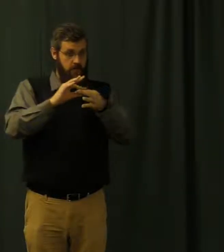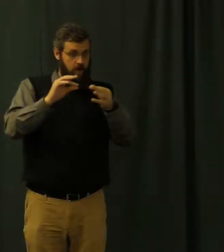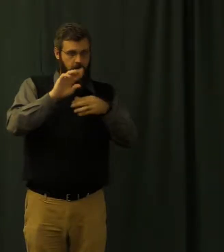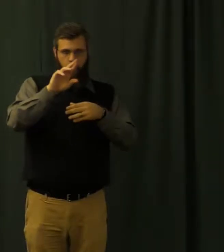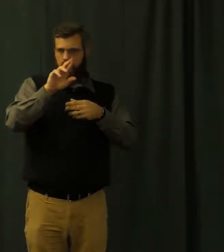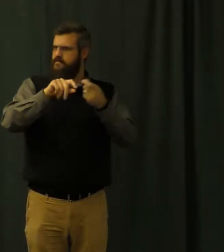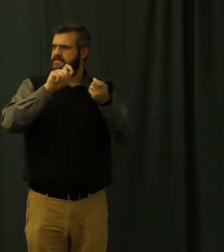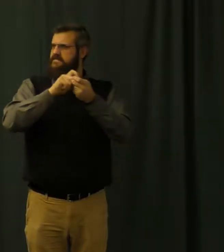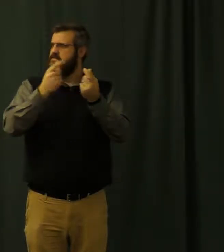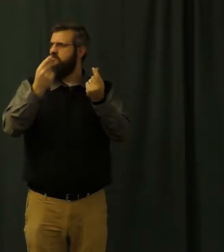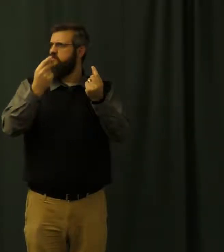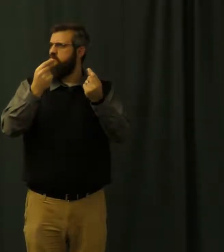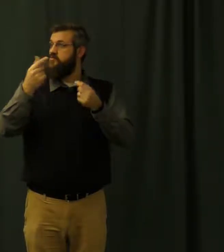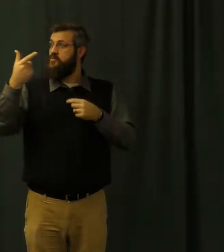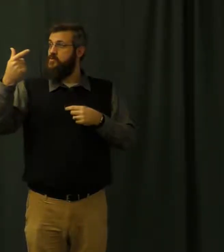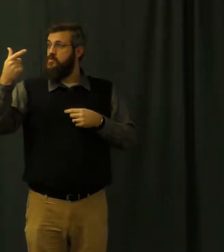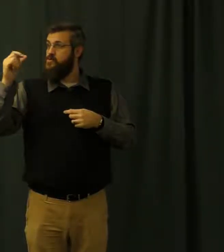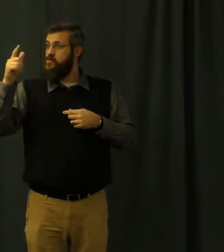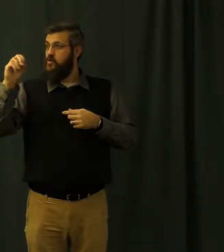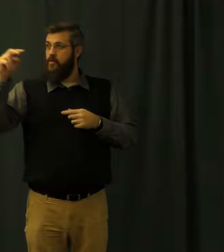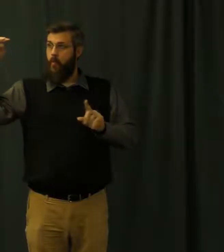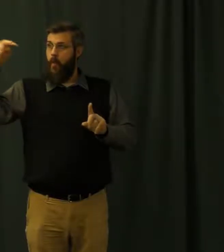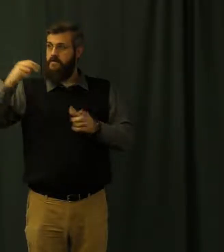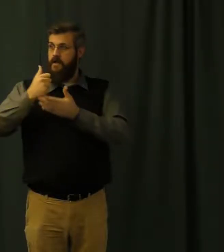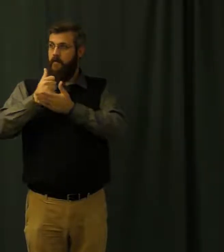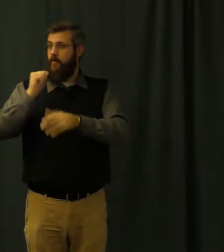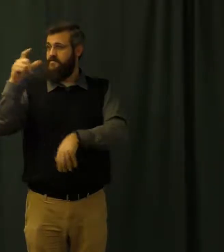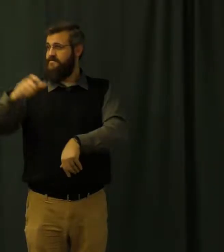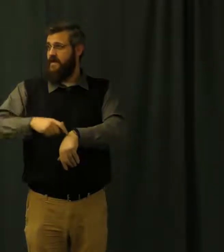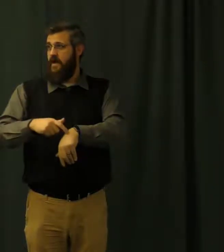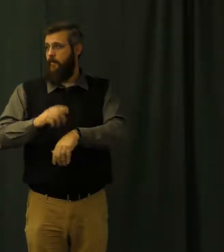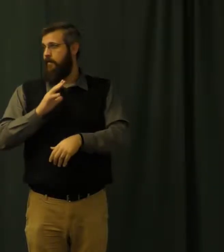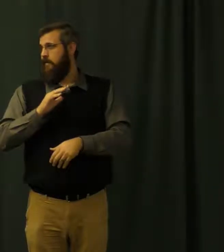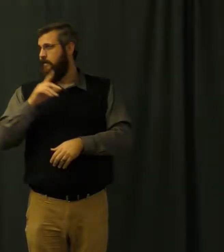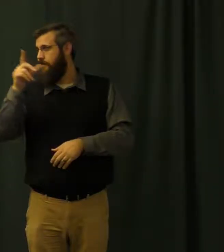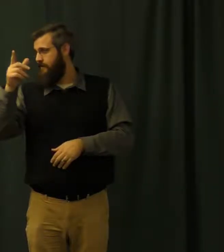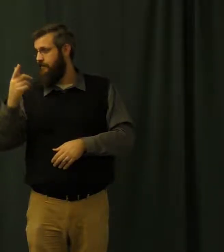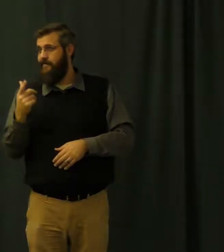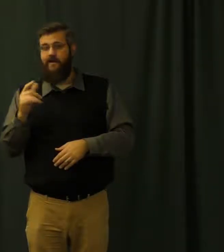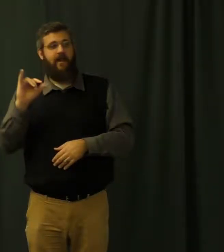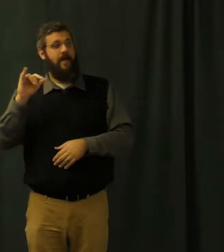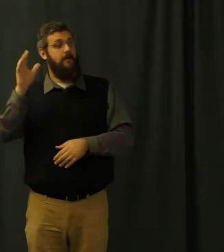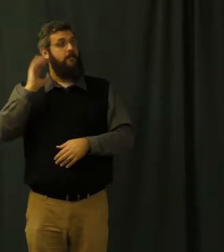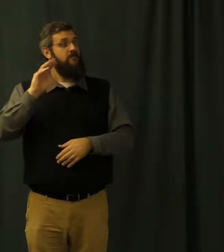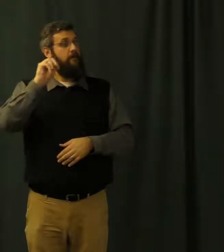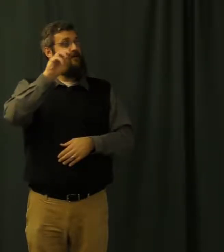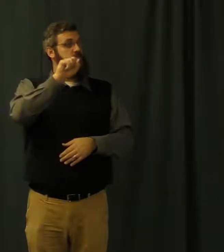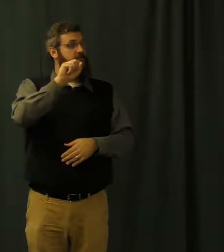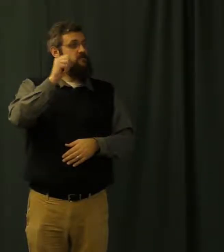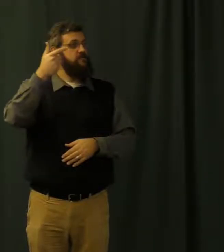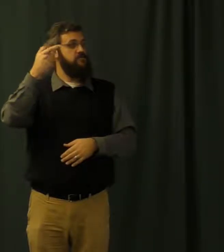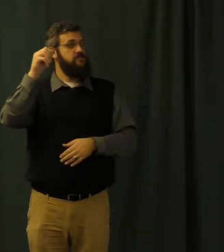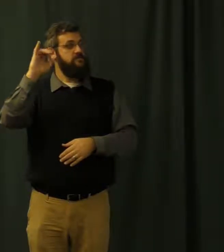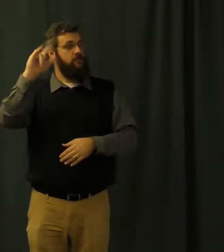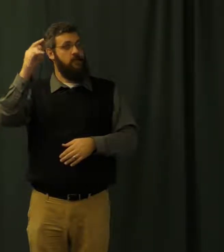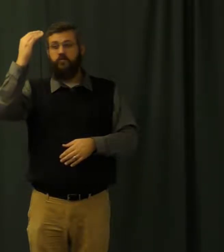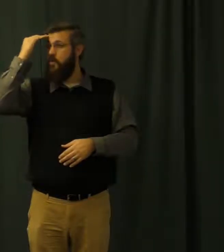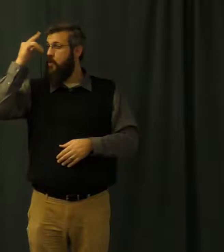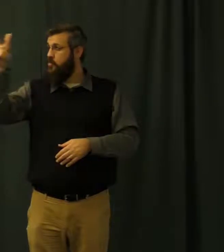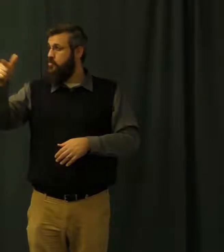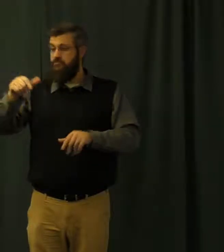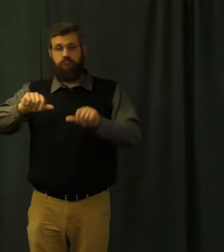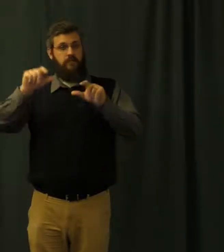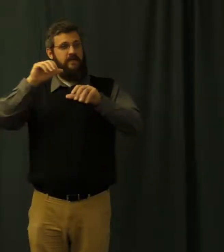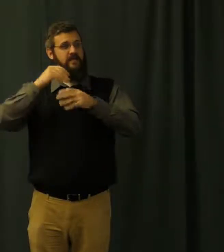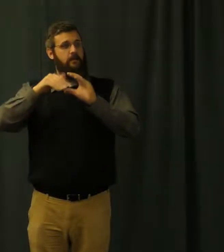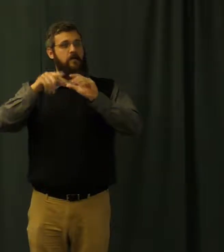Okay. So Google's always looking out for you, which I appreciate. It's like when Microsoft and Gmail, when you like are typing an email